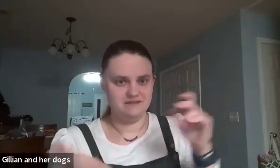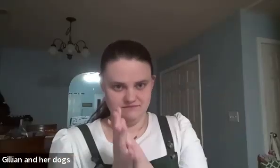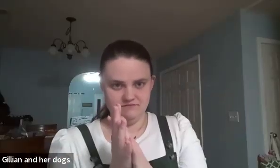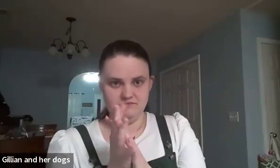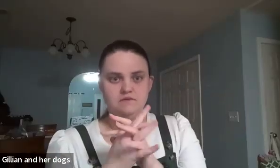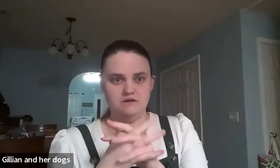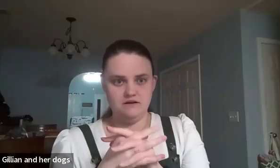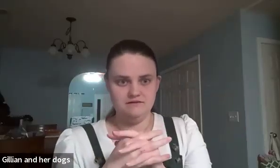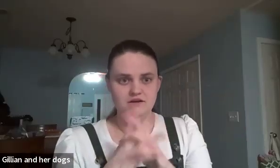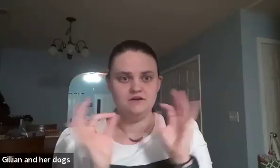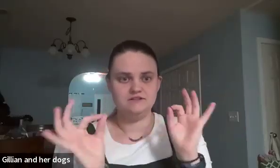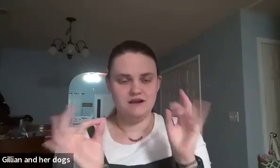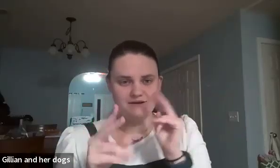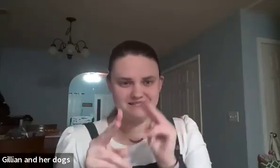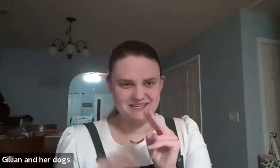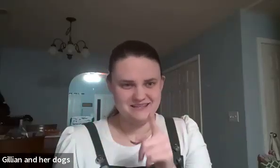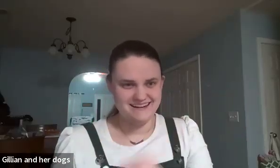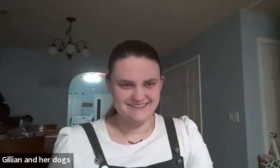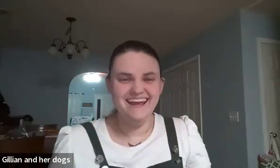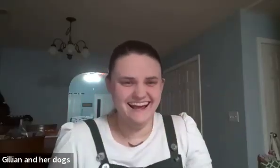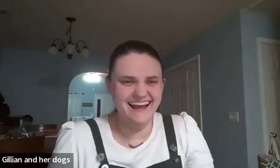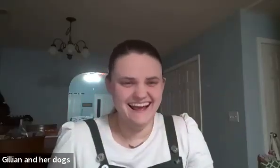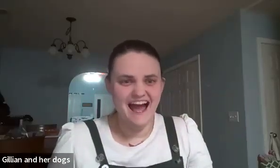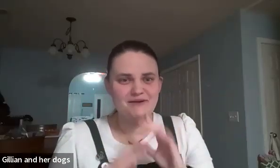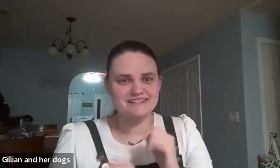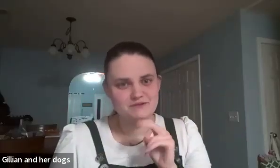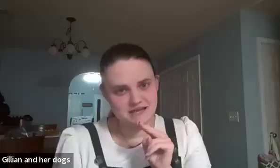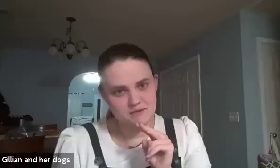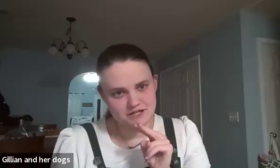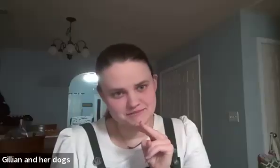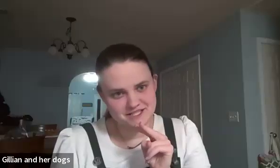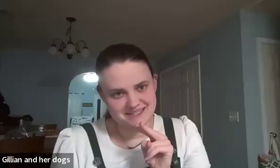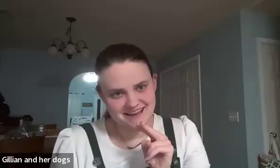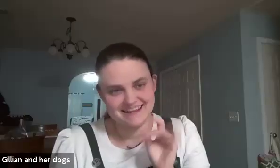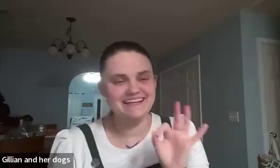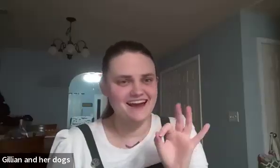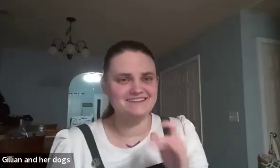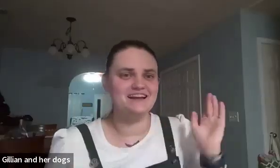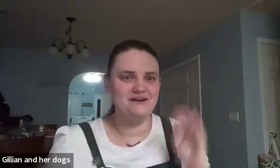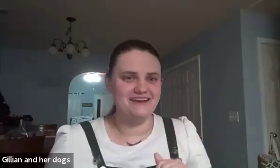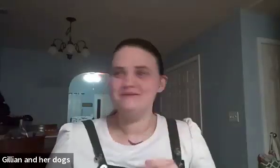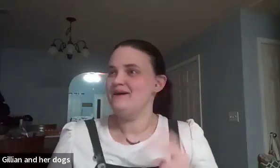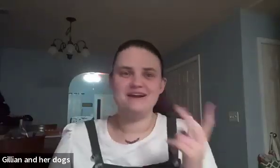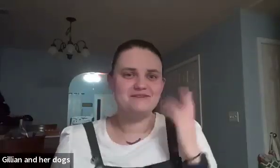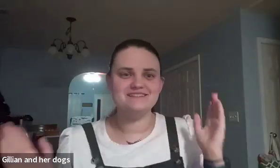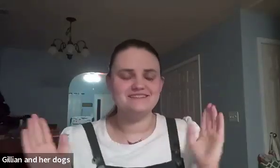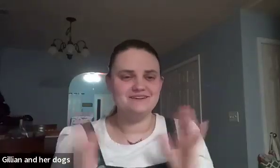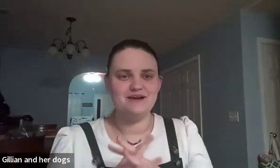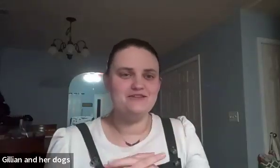Yes. All right. Sorry. I was seeing you signing it. I went inside, I was like, I'm gonna watch him make sure he's got it. And he got it. I was like, okay. And I realized there's other